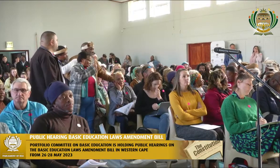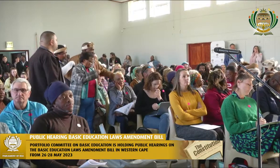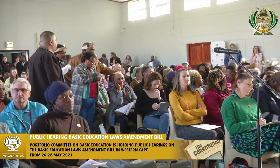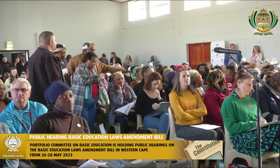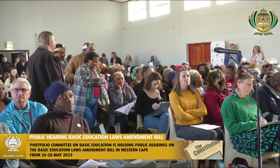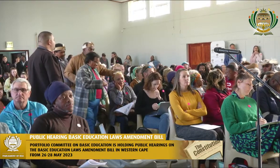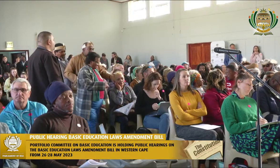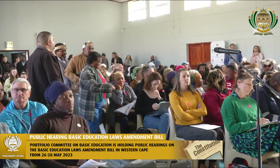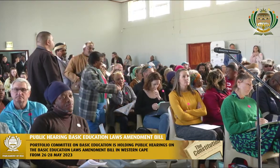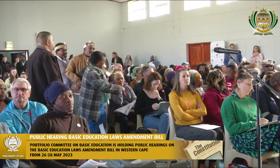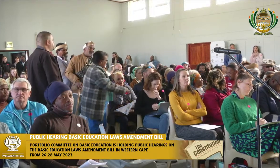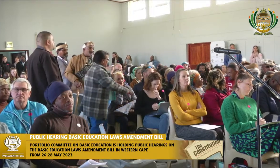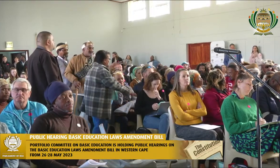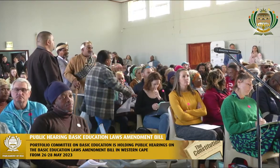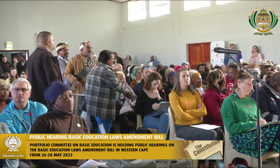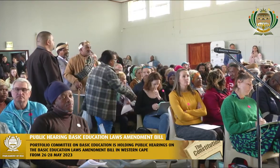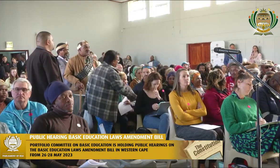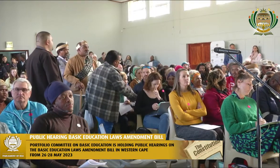my apologies,